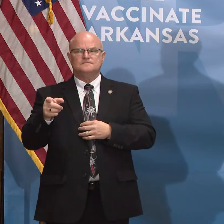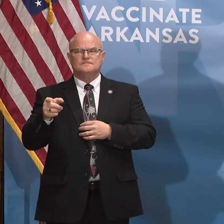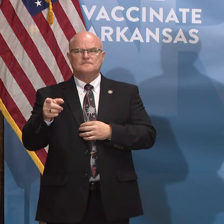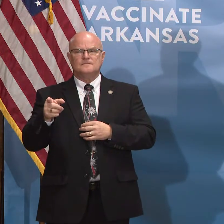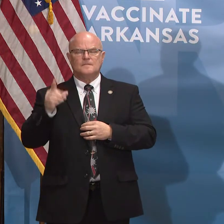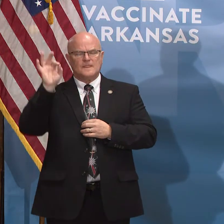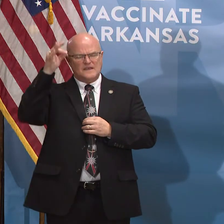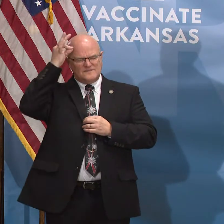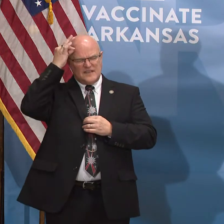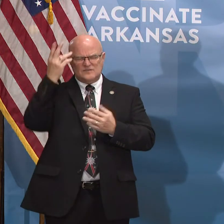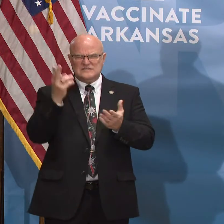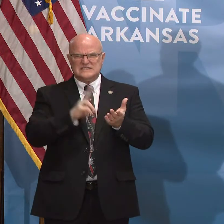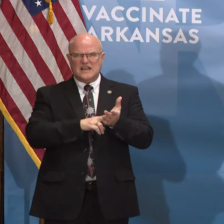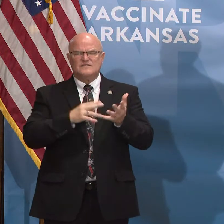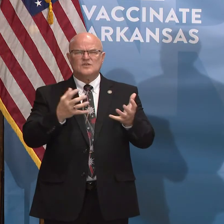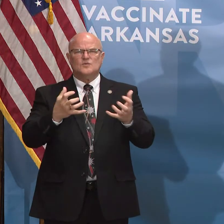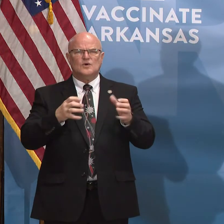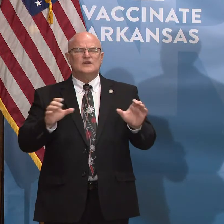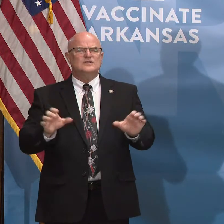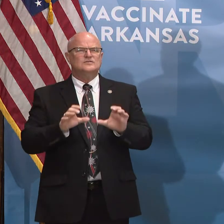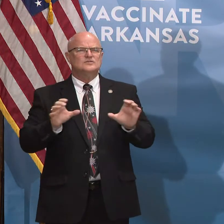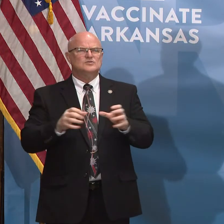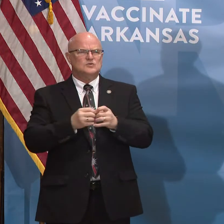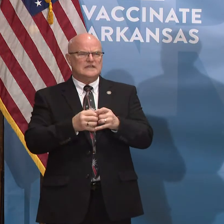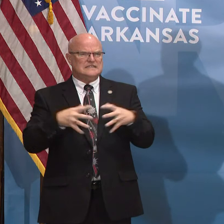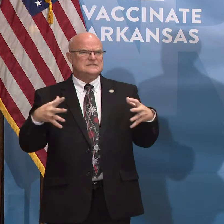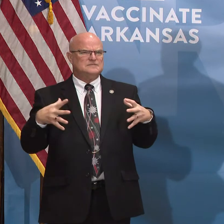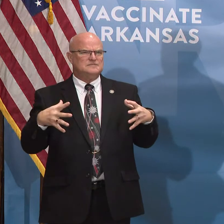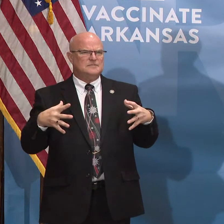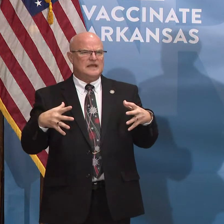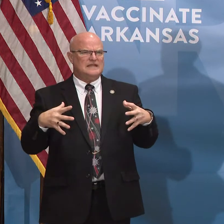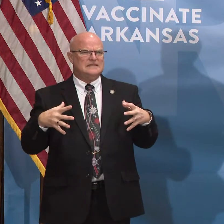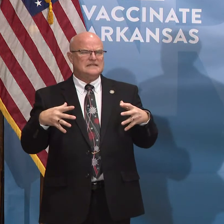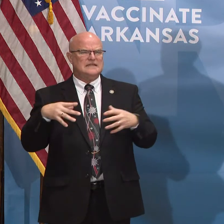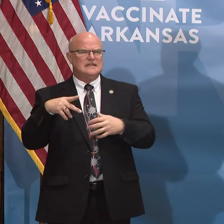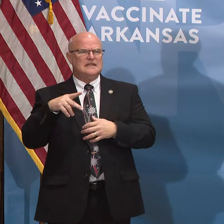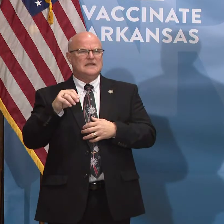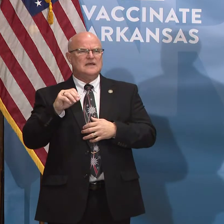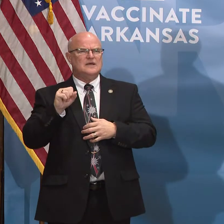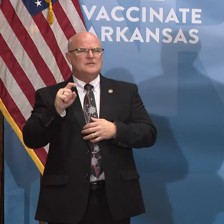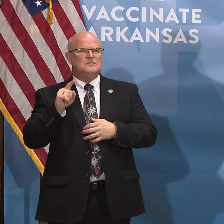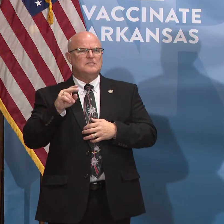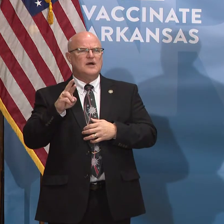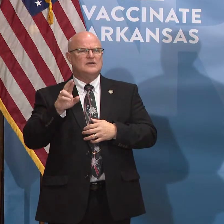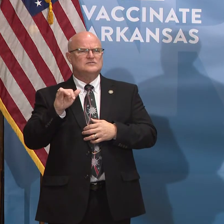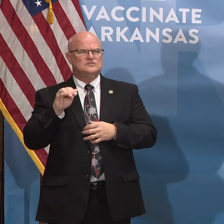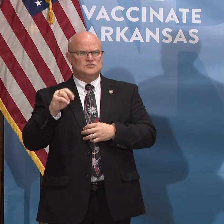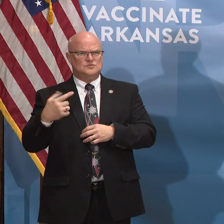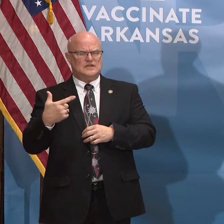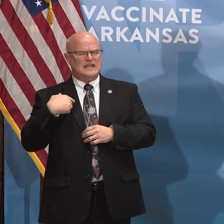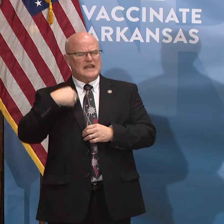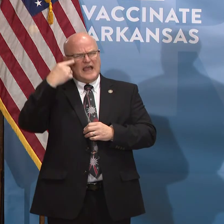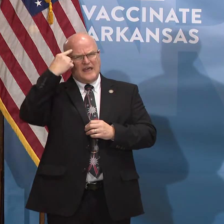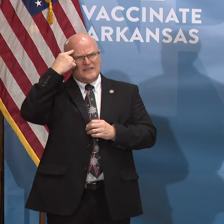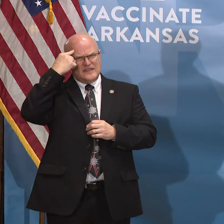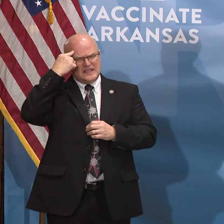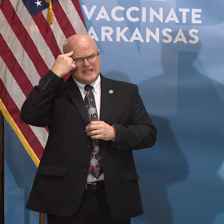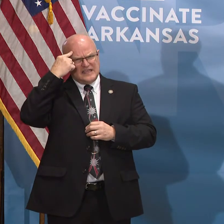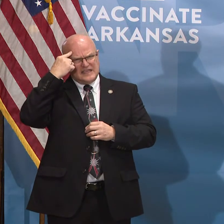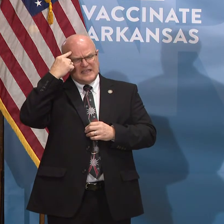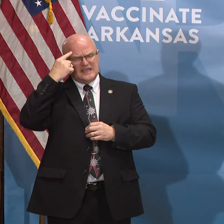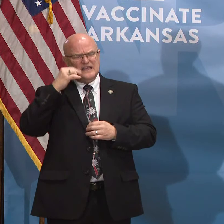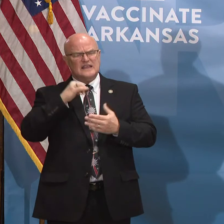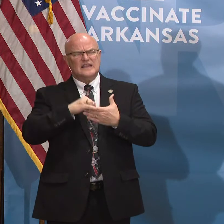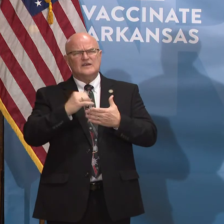Feds sign off. You guys wanted to do expanded cost sharing, and I think there's a provision